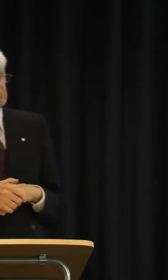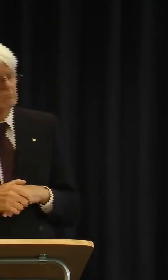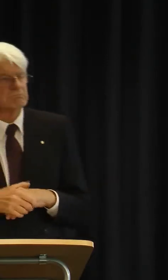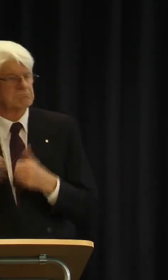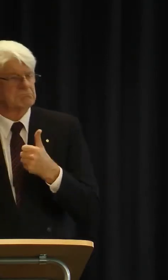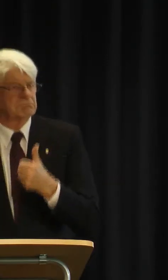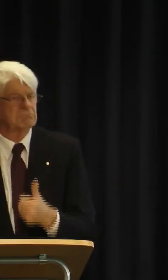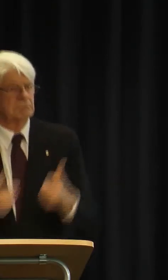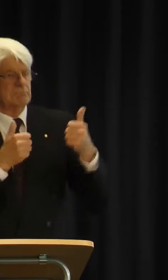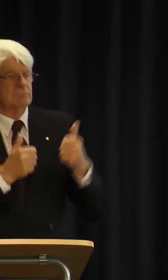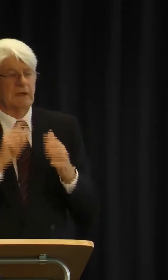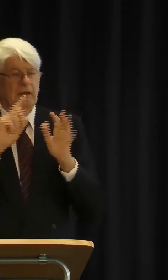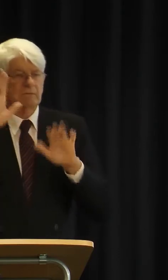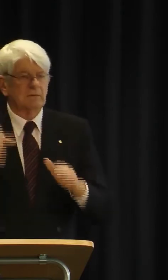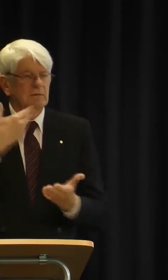spoke to me about many different matters